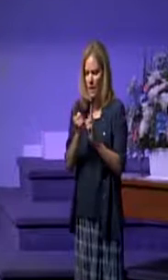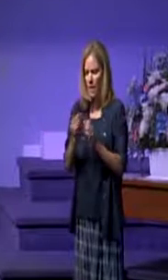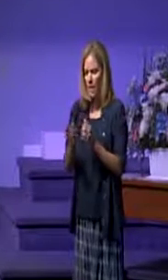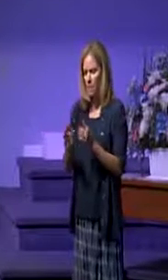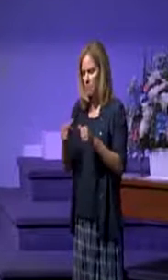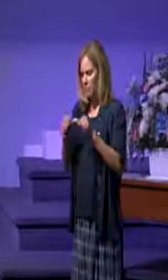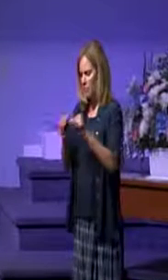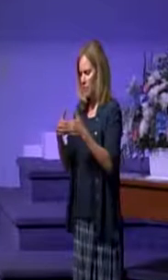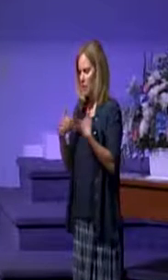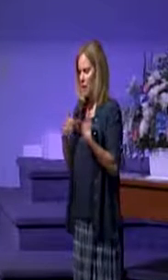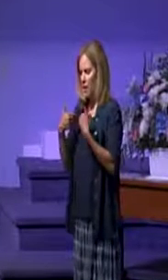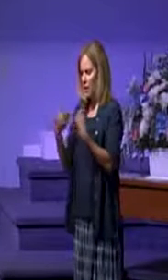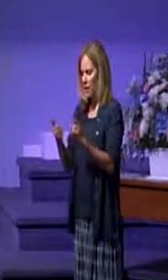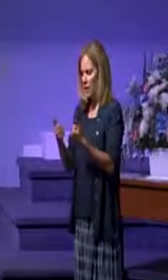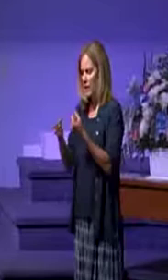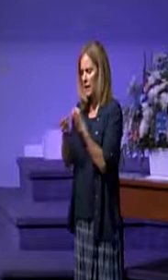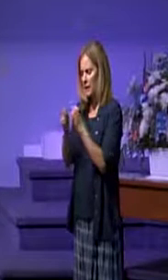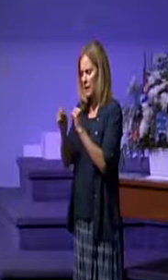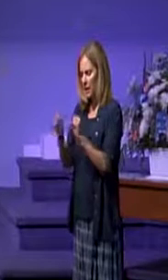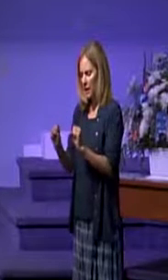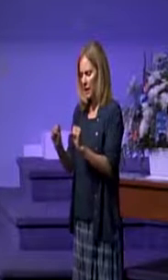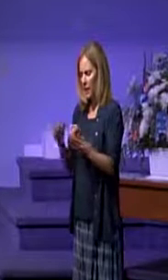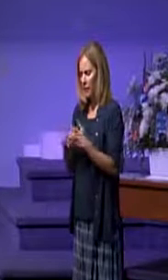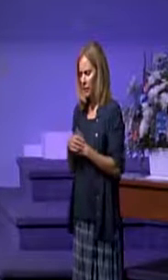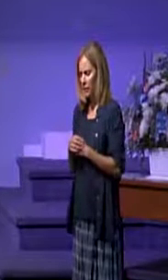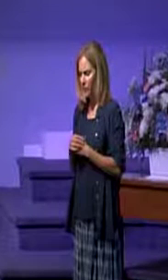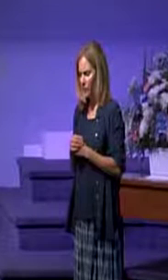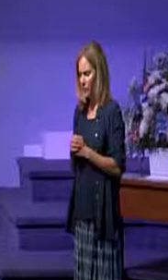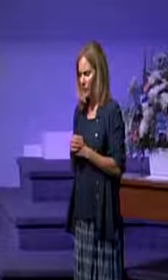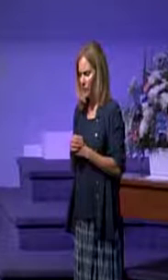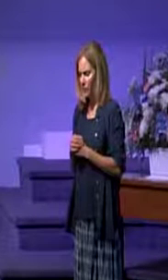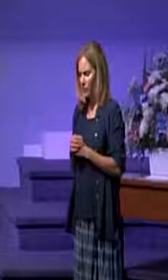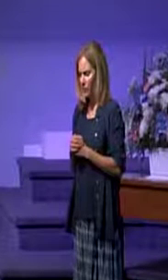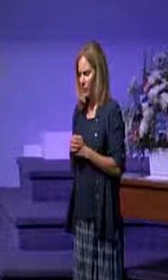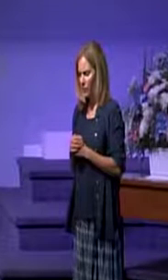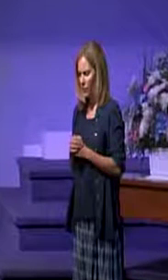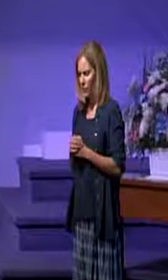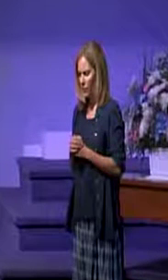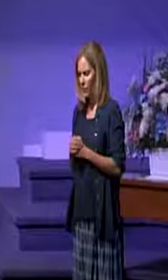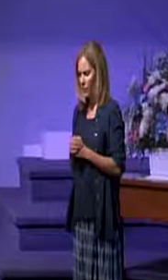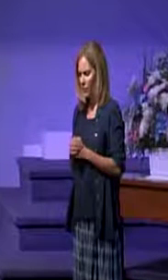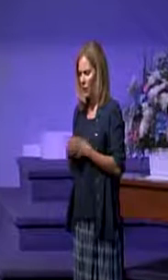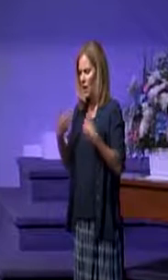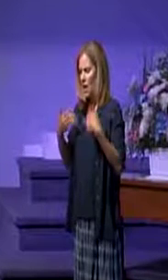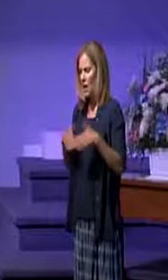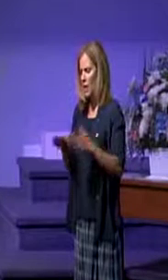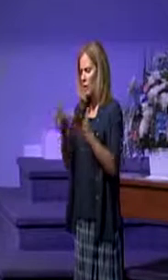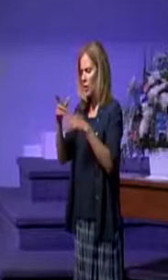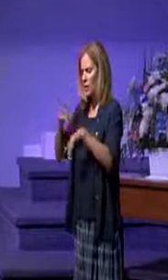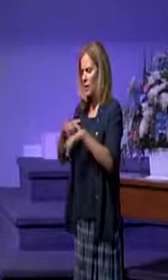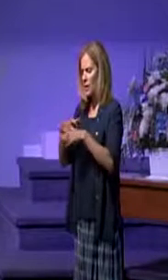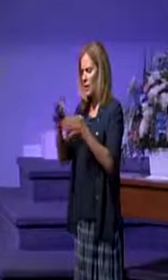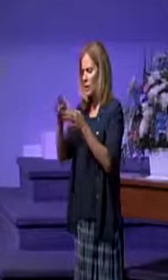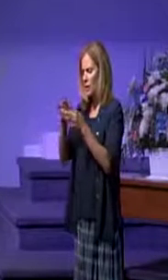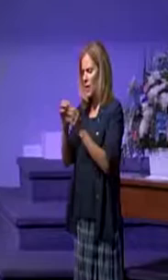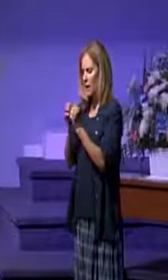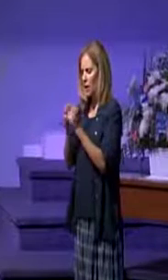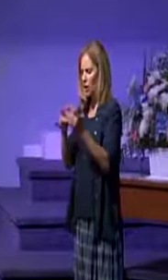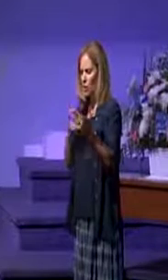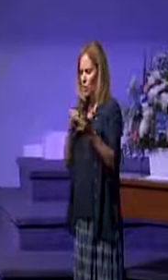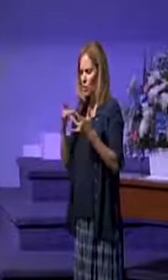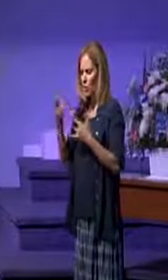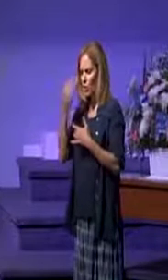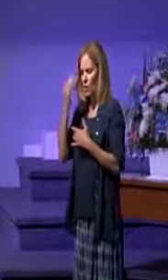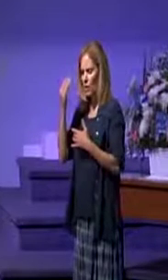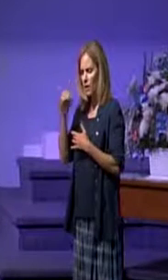healthy. Keep them safe. Lord, let it be a great time of bonding together. Lord, what a joy it is to know it's not